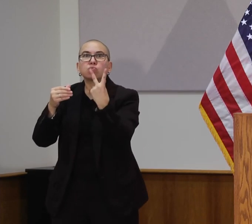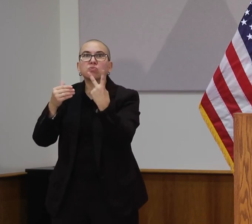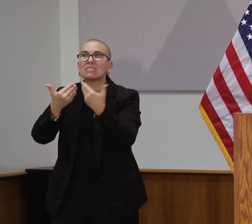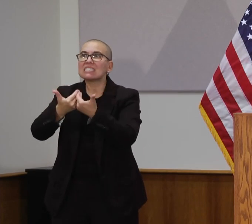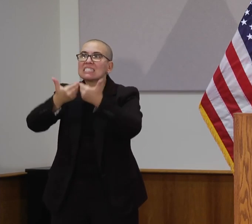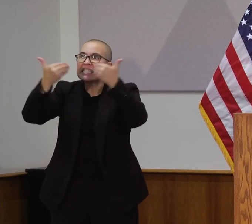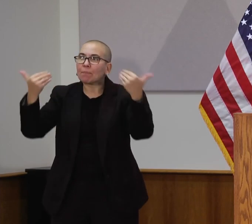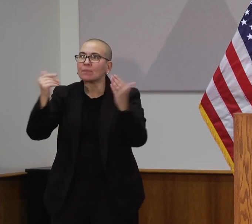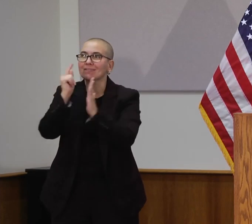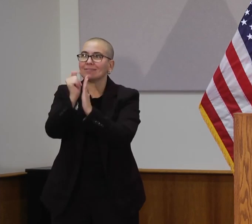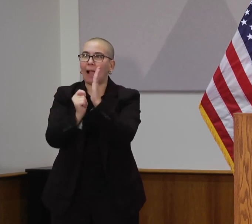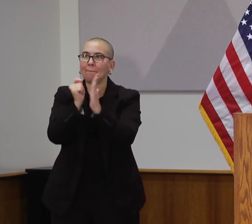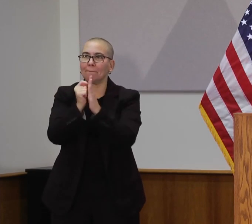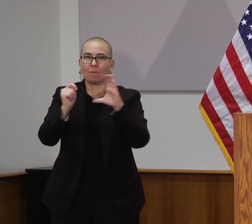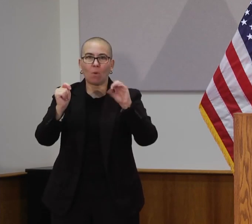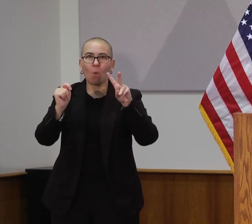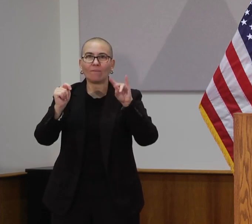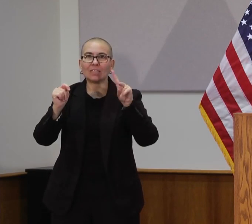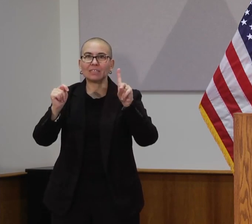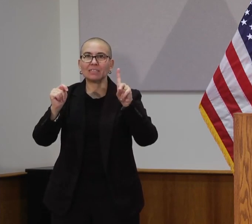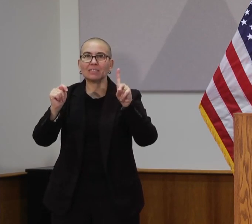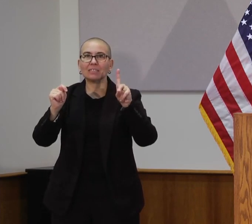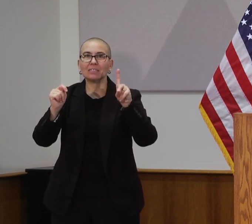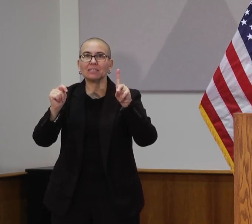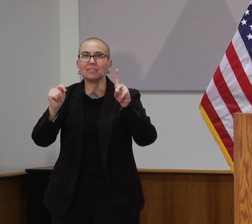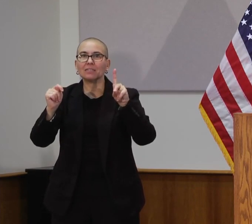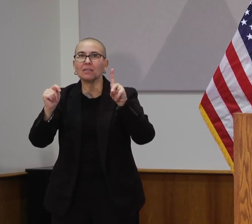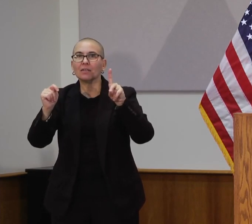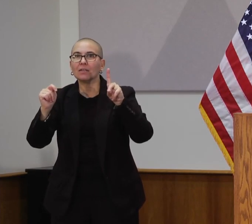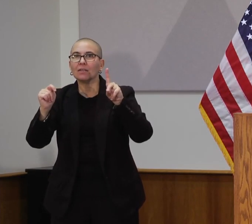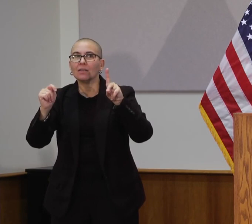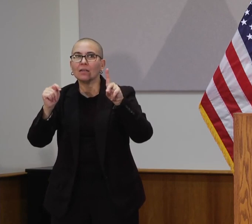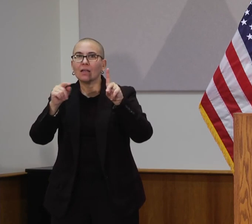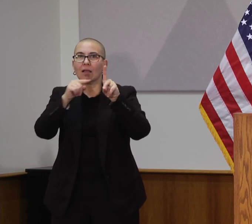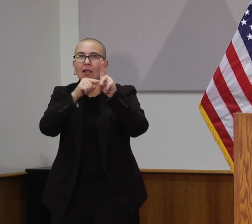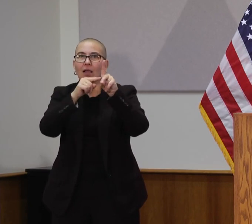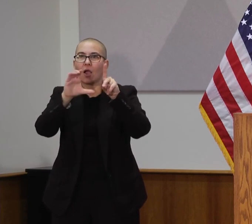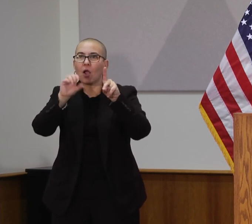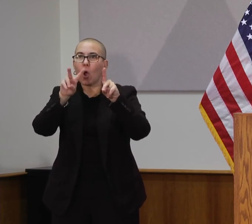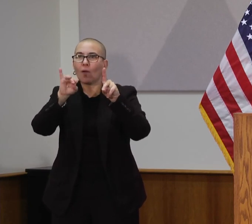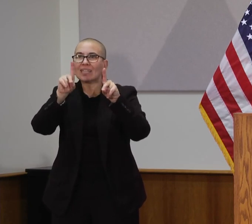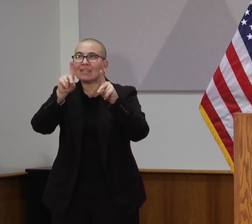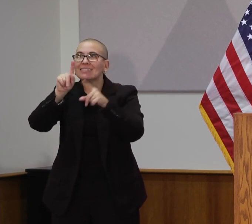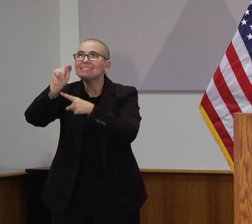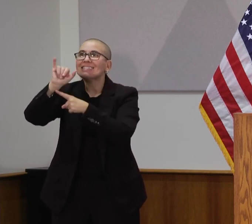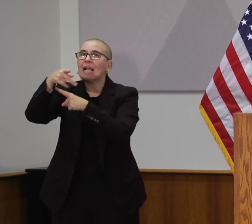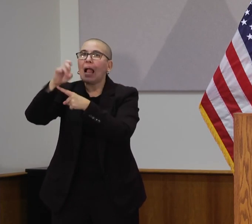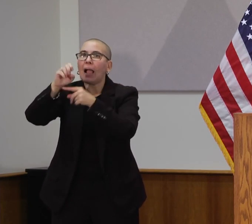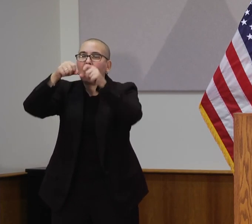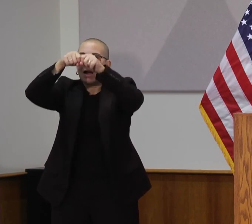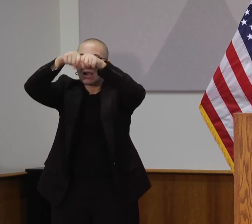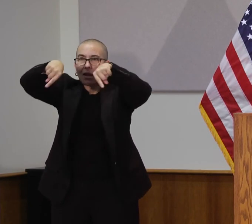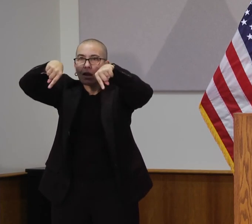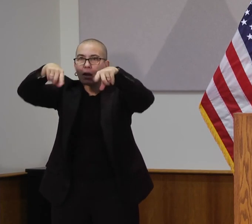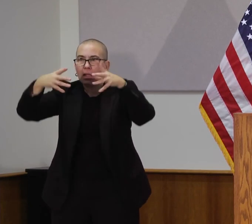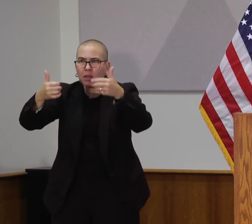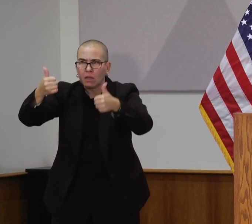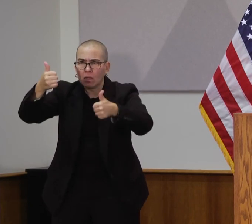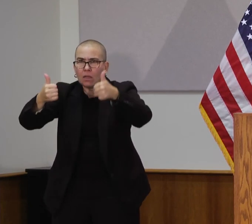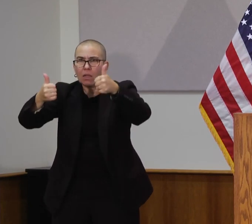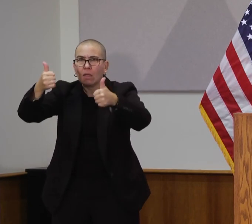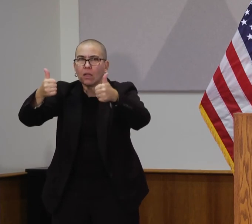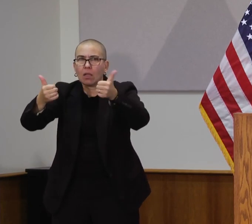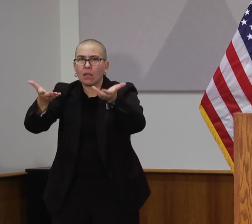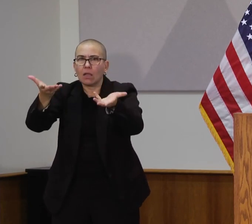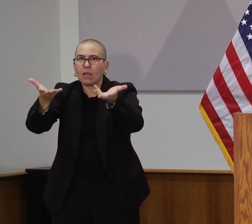of that. And at this point, CDC is recommending that someone who is tested positive for COVID, we wouldn't